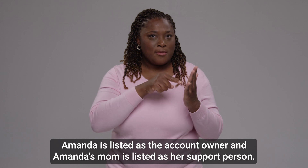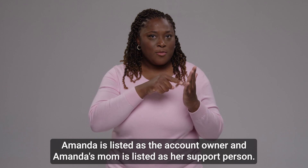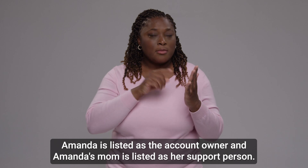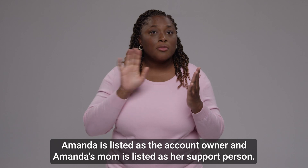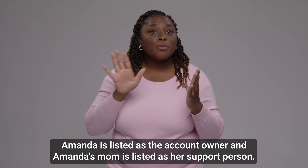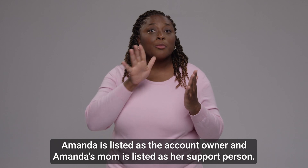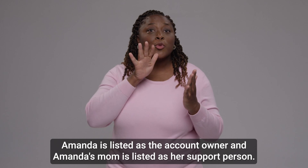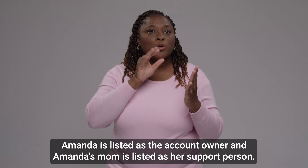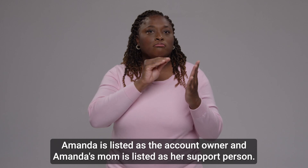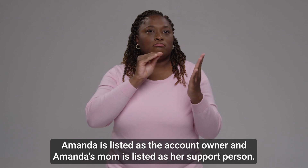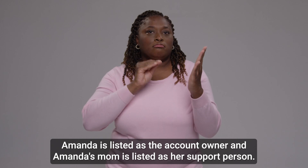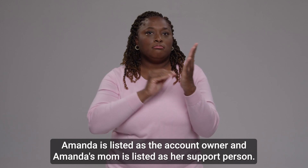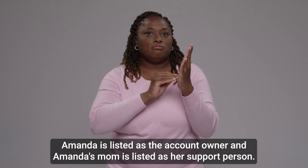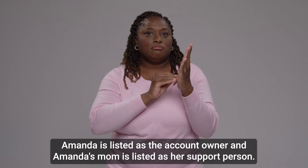listed as her support person.